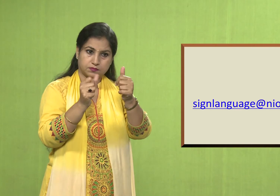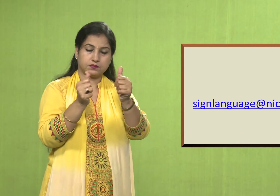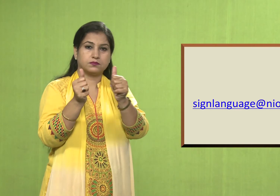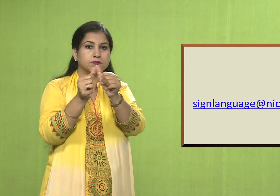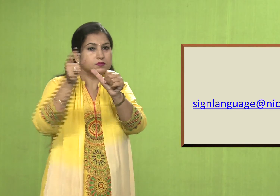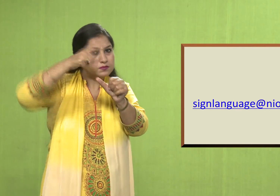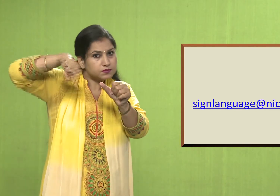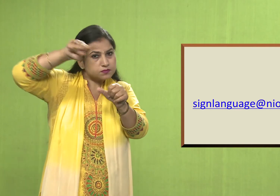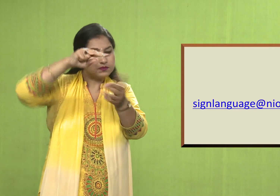signlanguage@nios.ac.in.